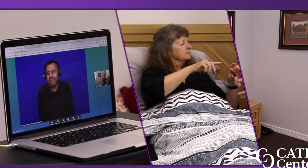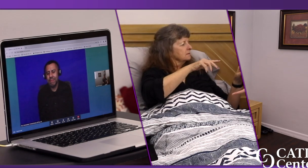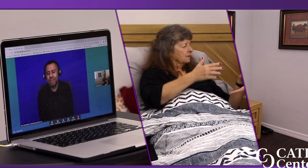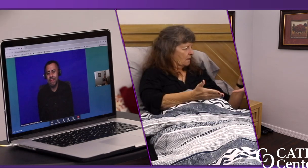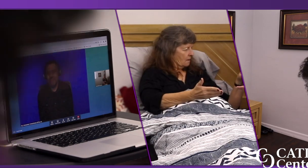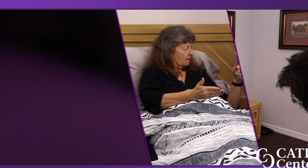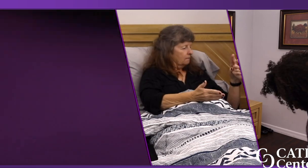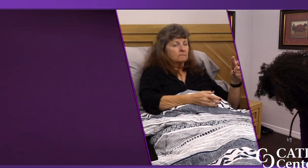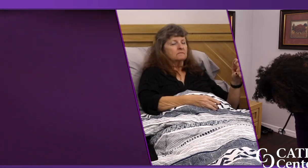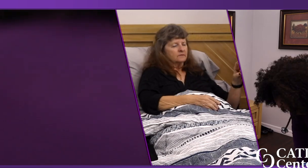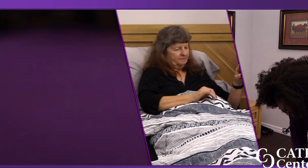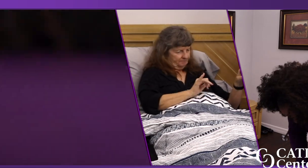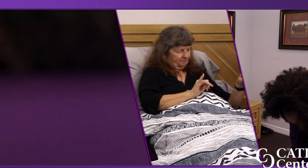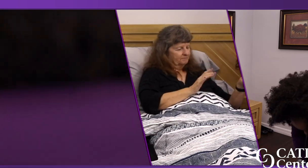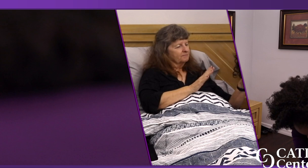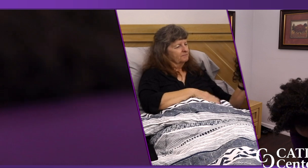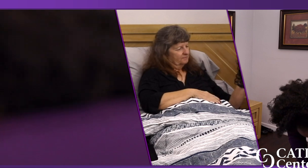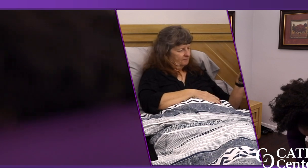Okay.